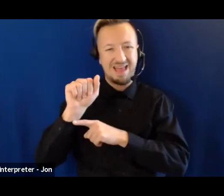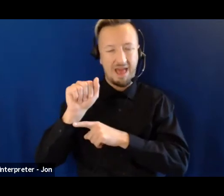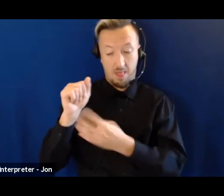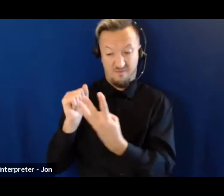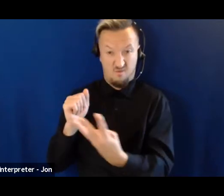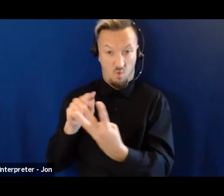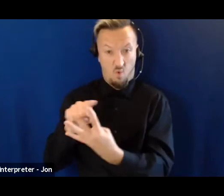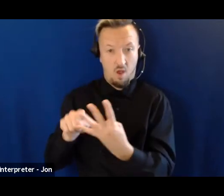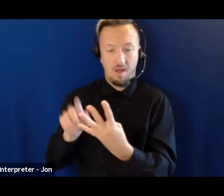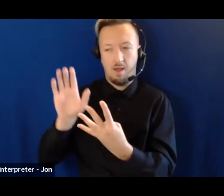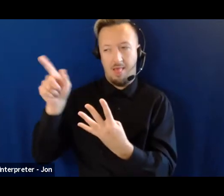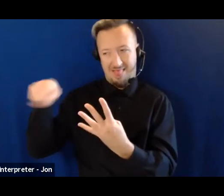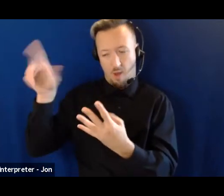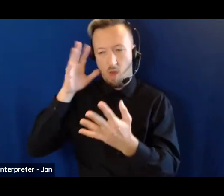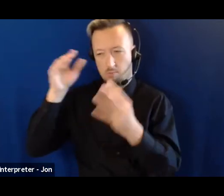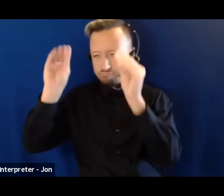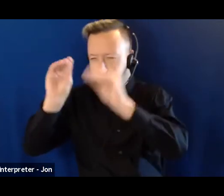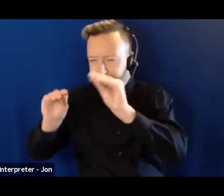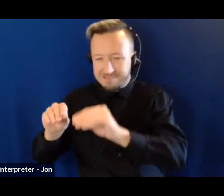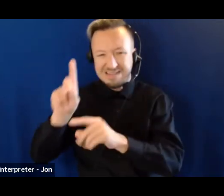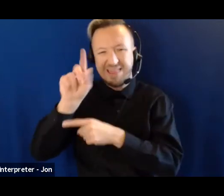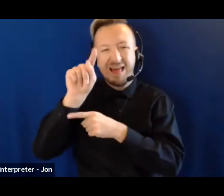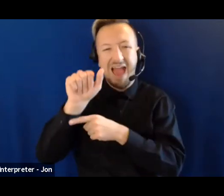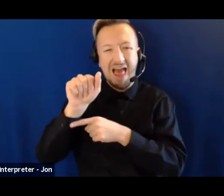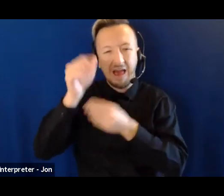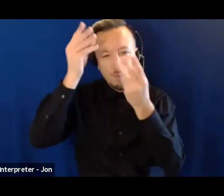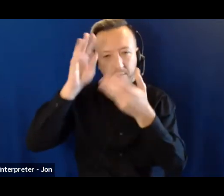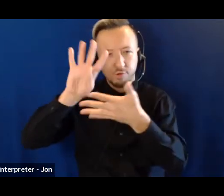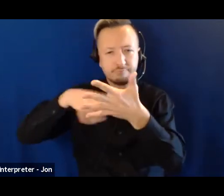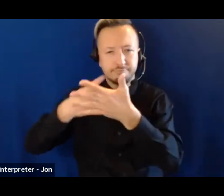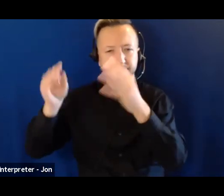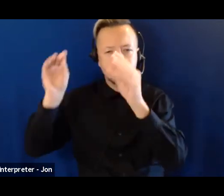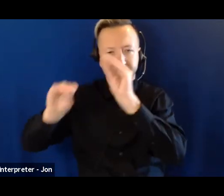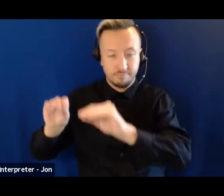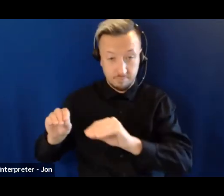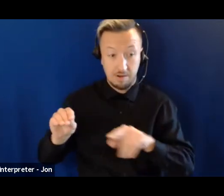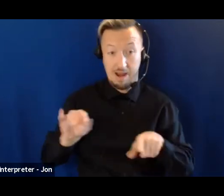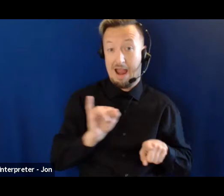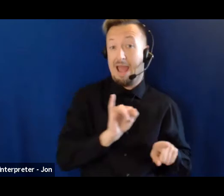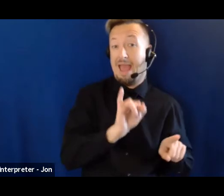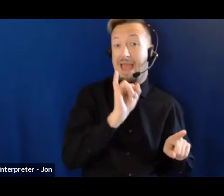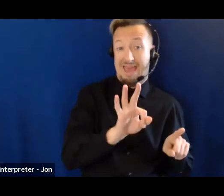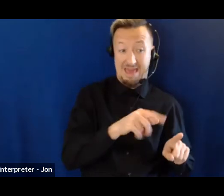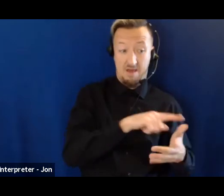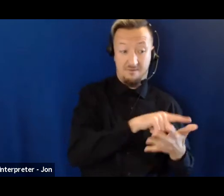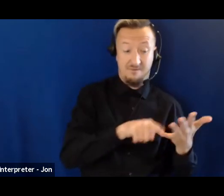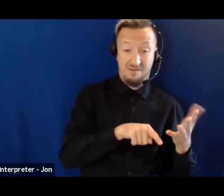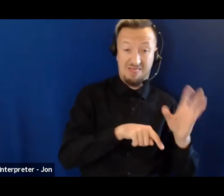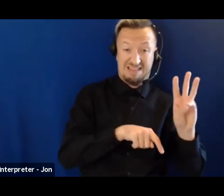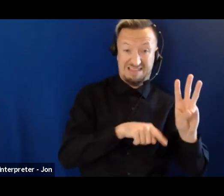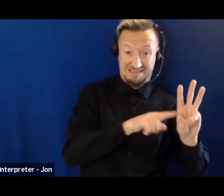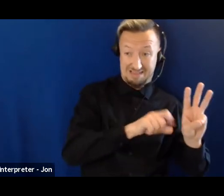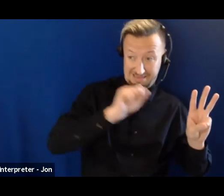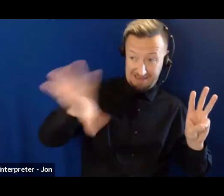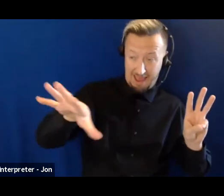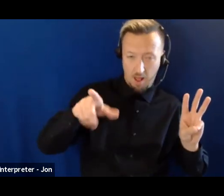then if the other 6 send them their PPR, they add that information in for them as